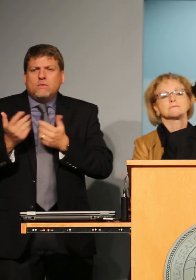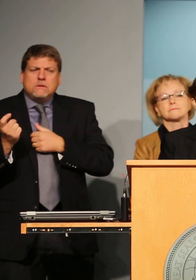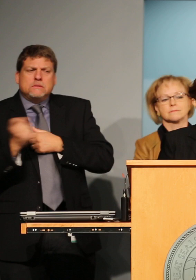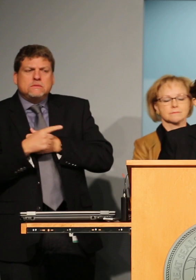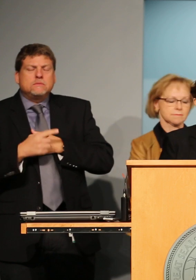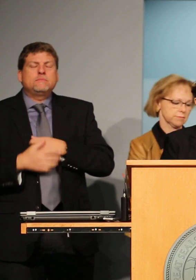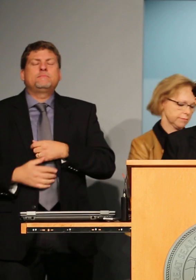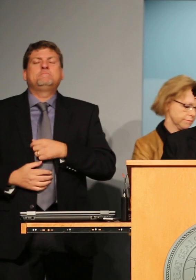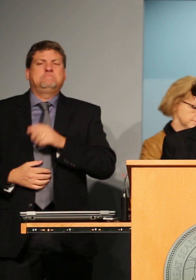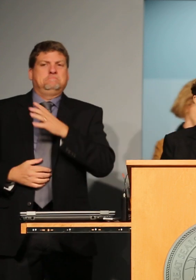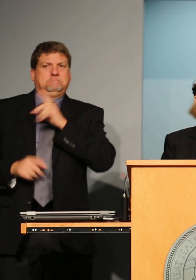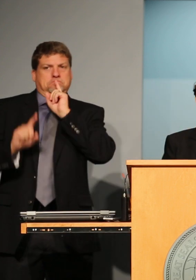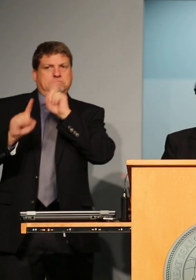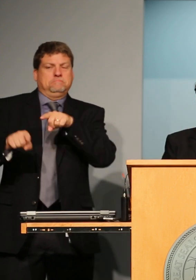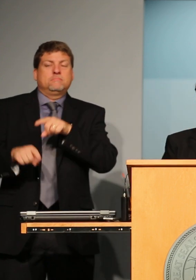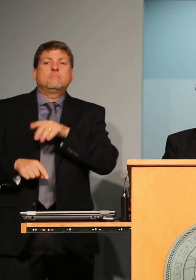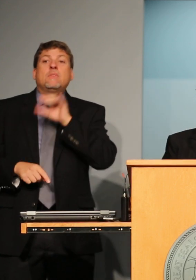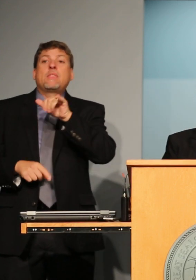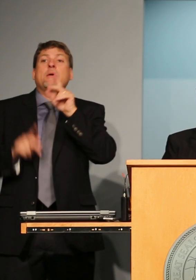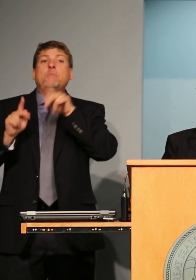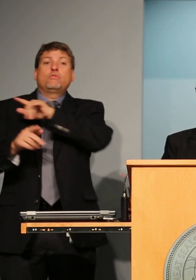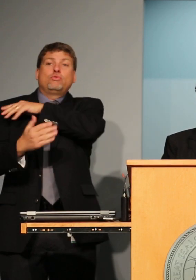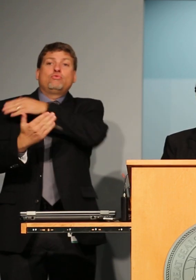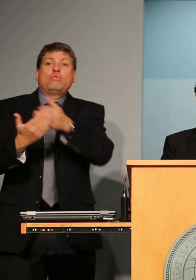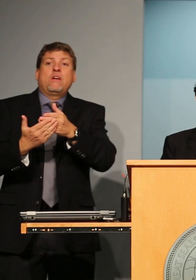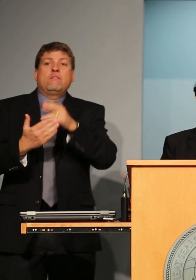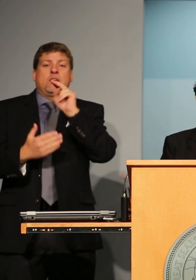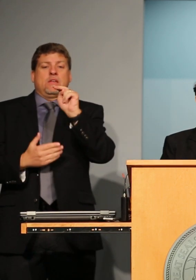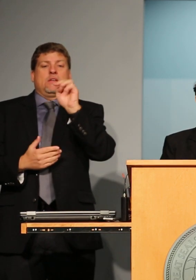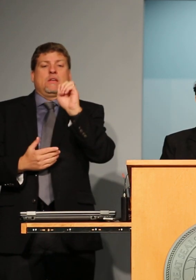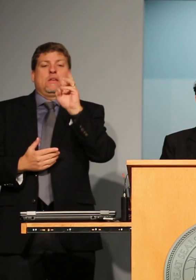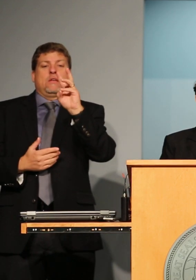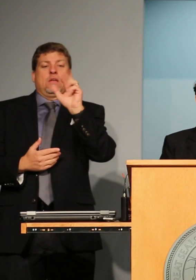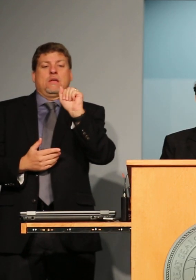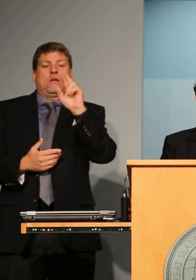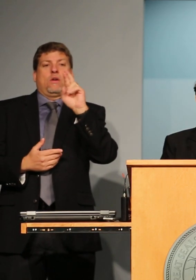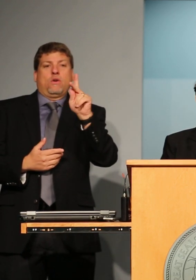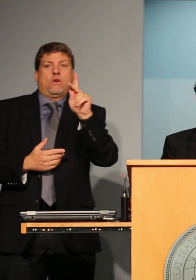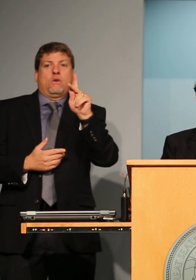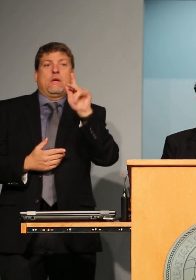The person arrived at the Newark airport and then took a bus to